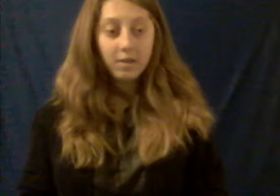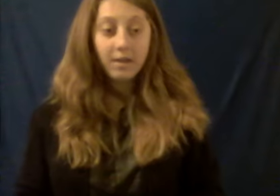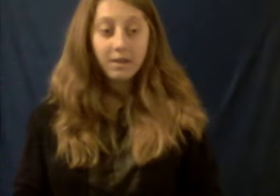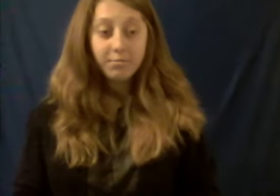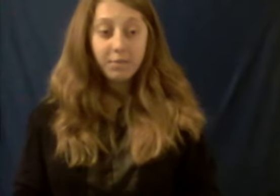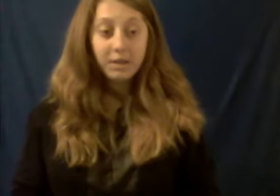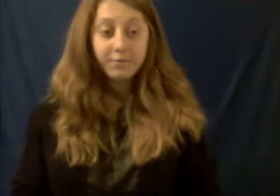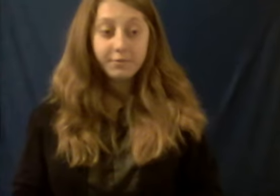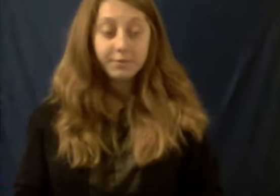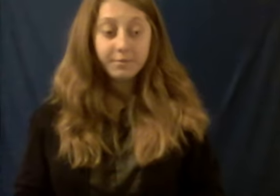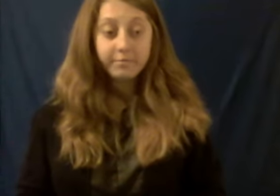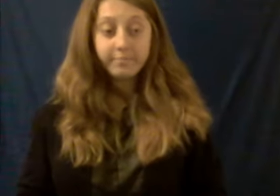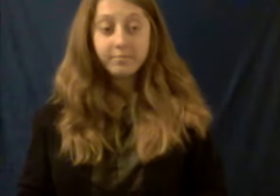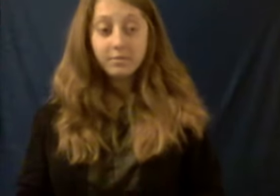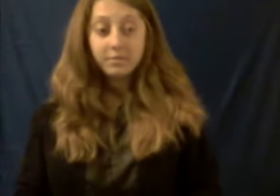I need money for food.